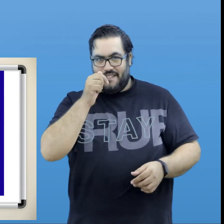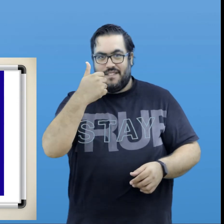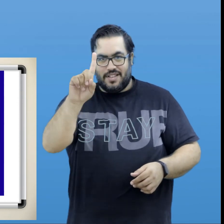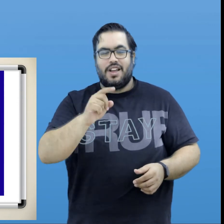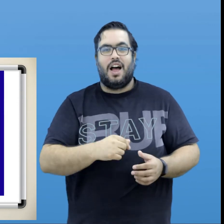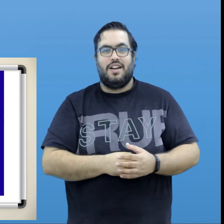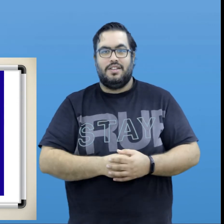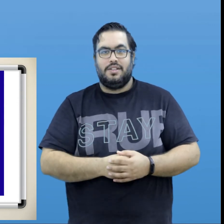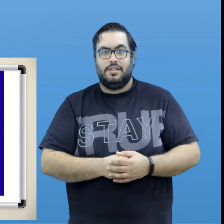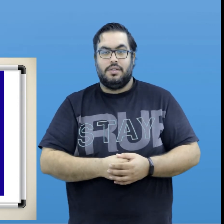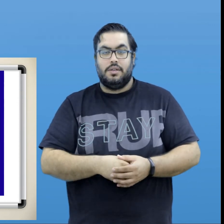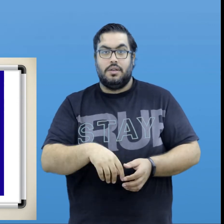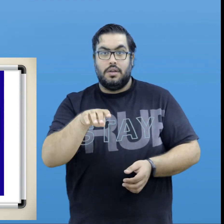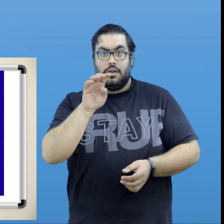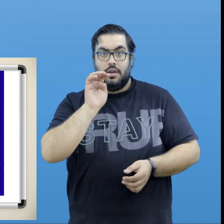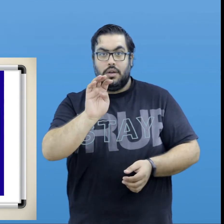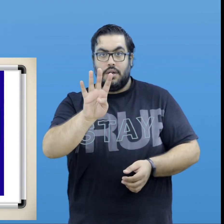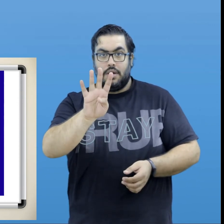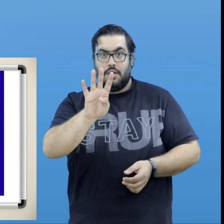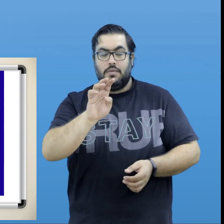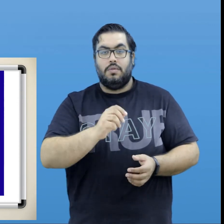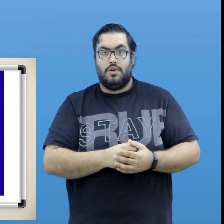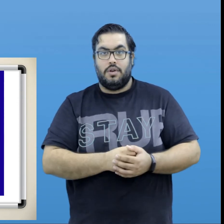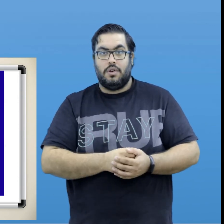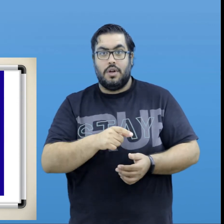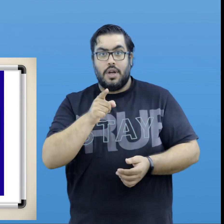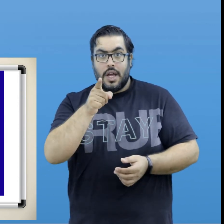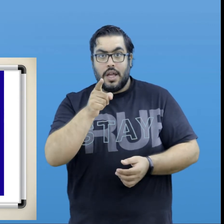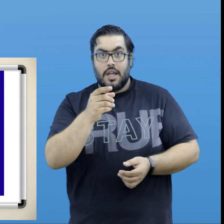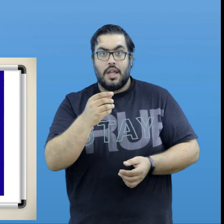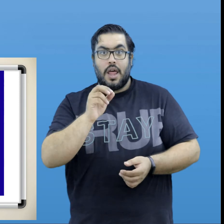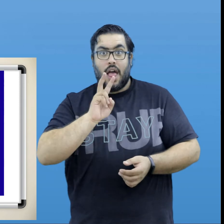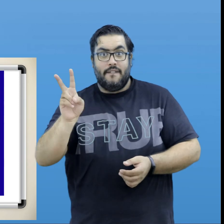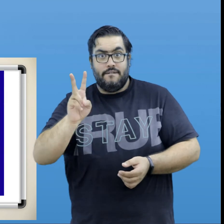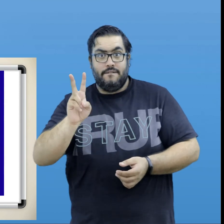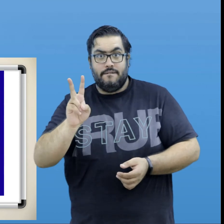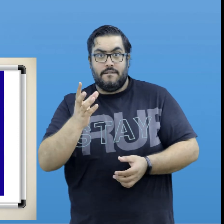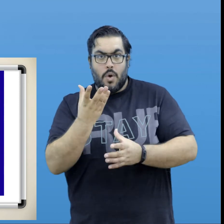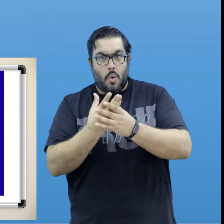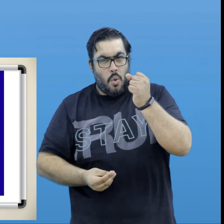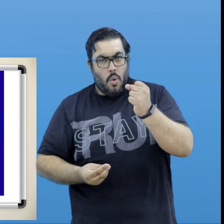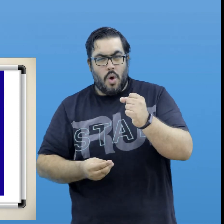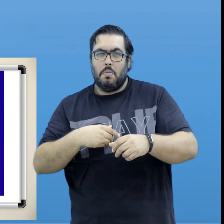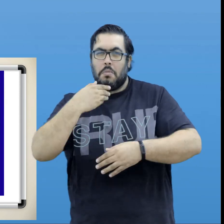4, a blank of vitamins leads to health problems.